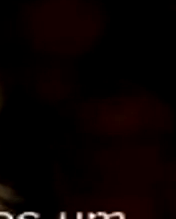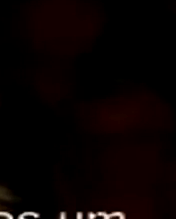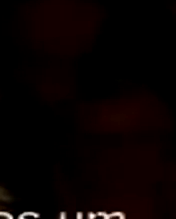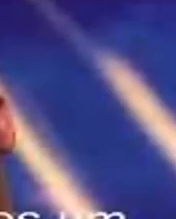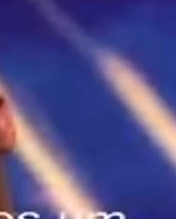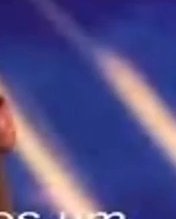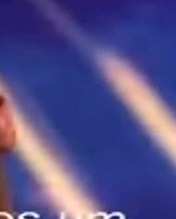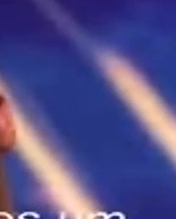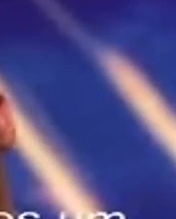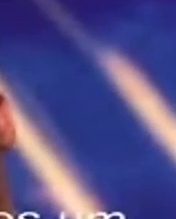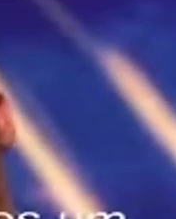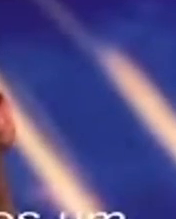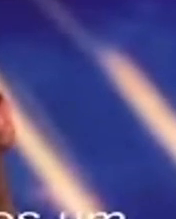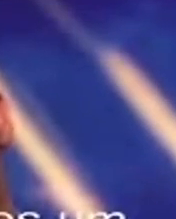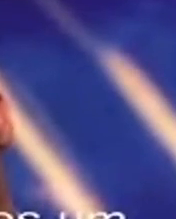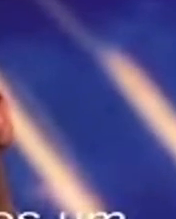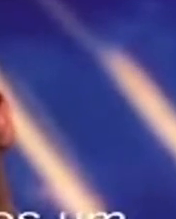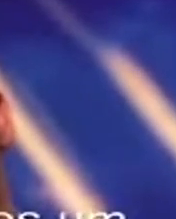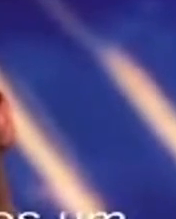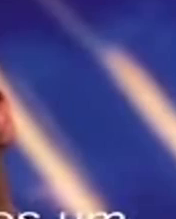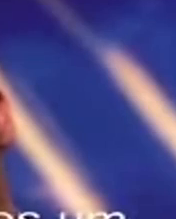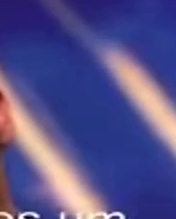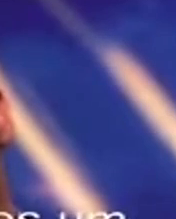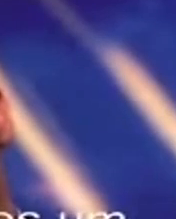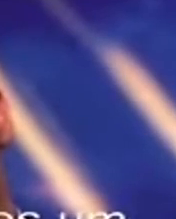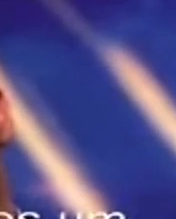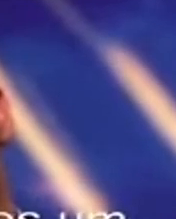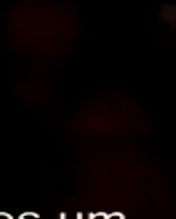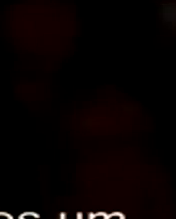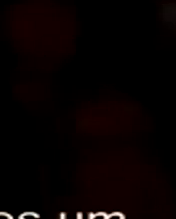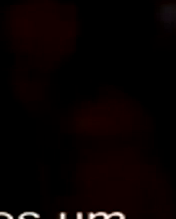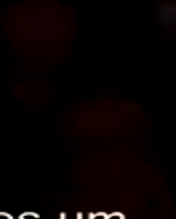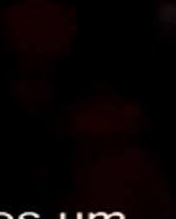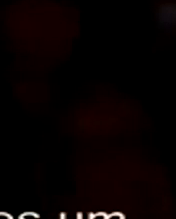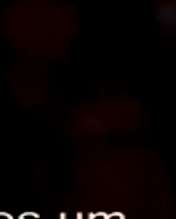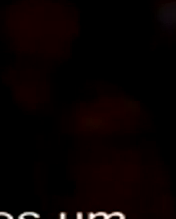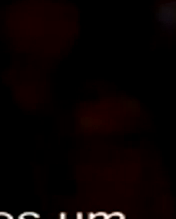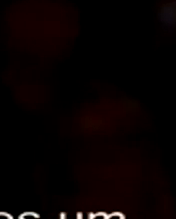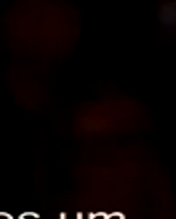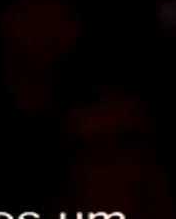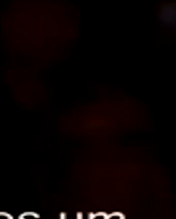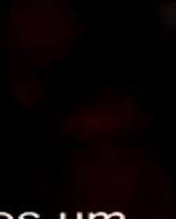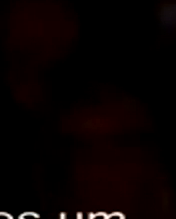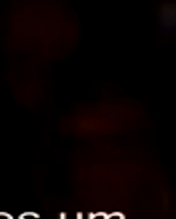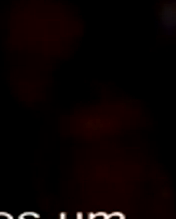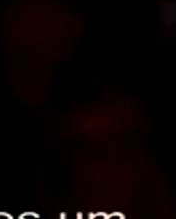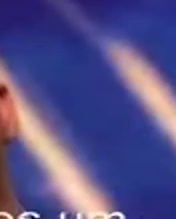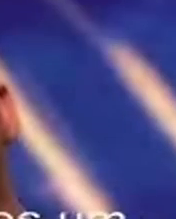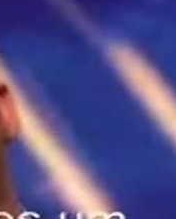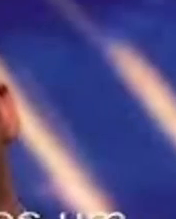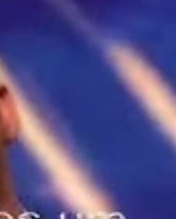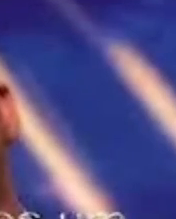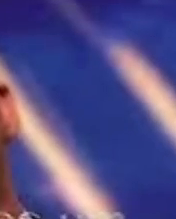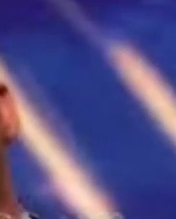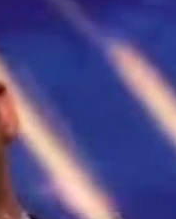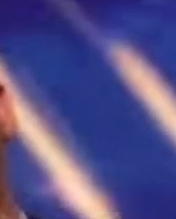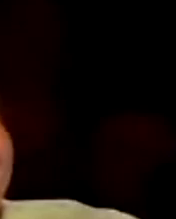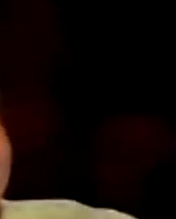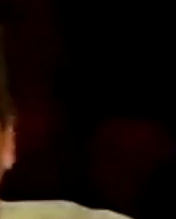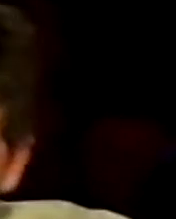I think that we've got a case of a little lump of coal here that is going to turn into a diamond.